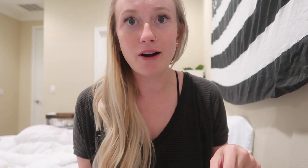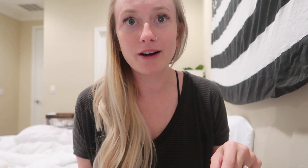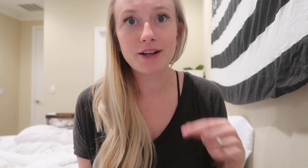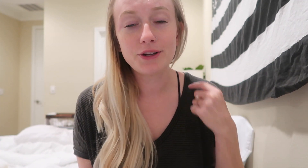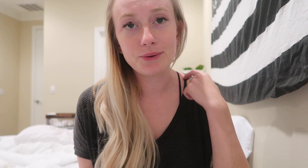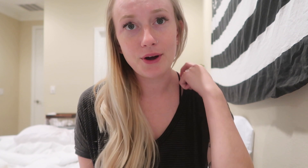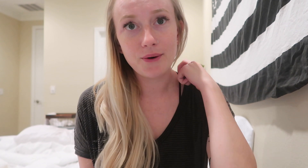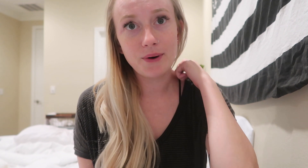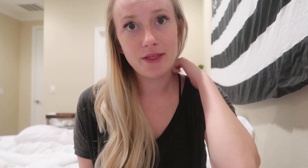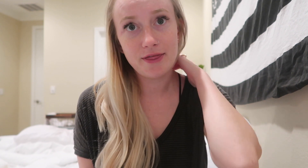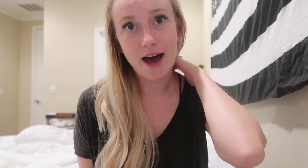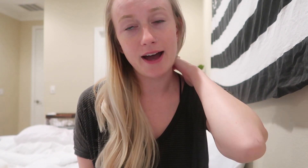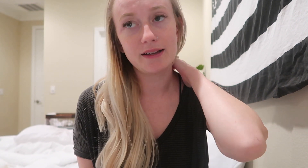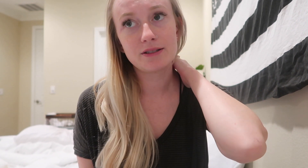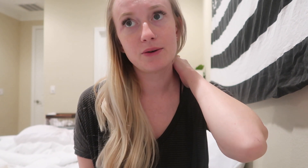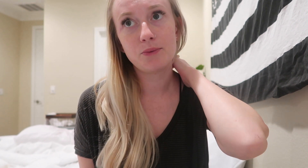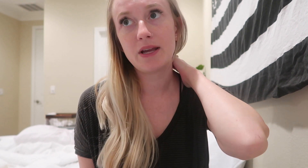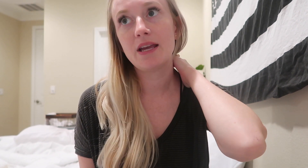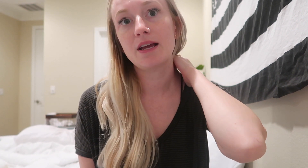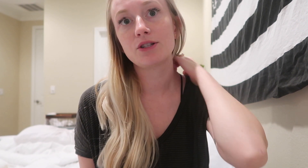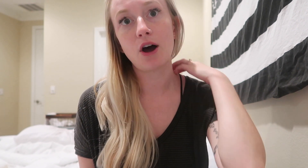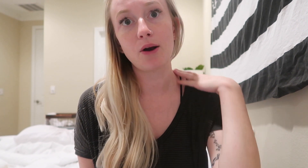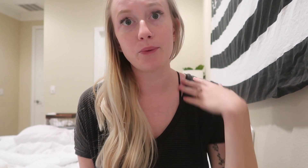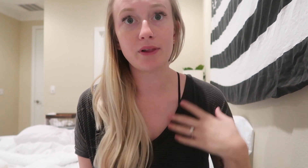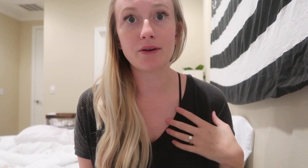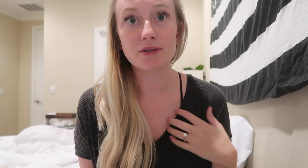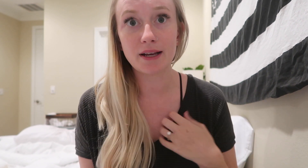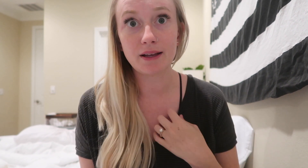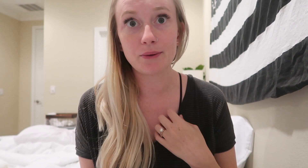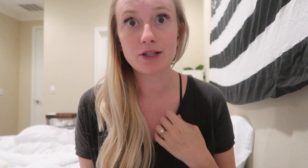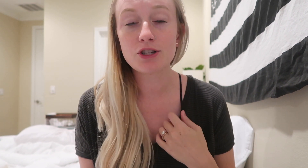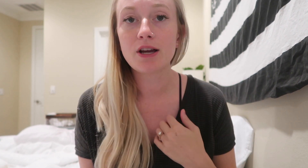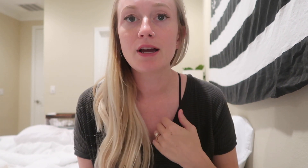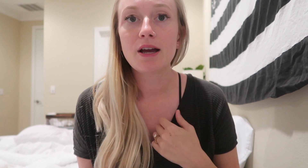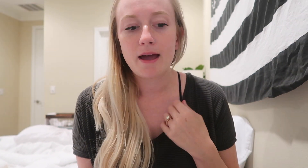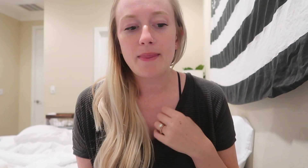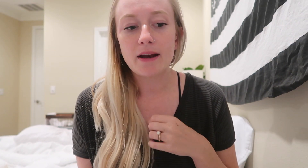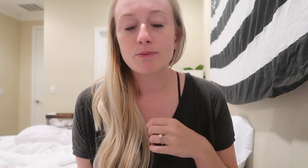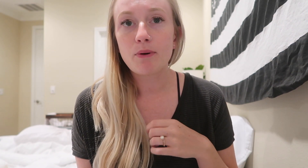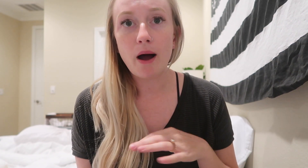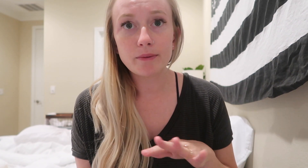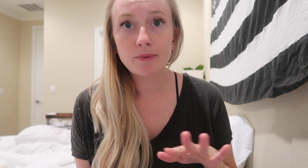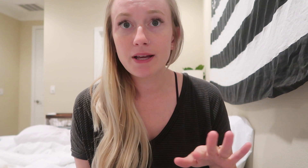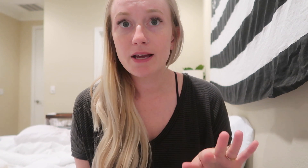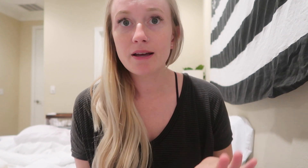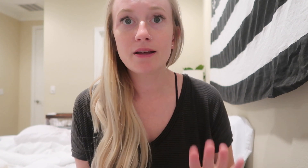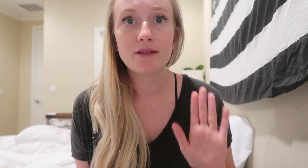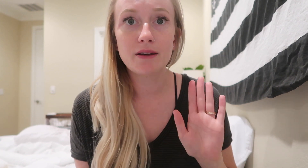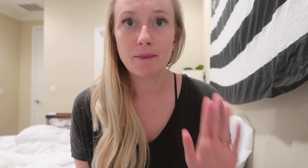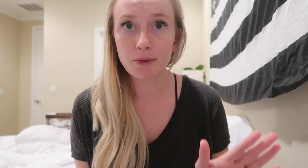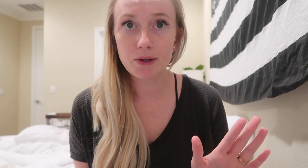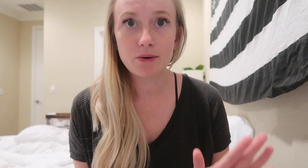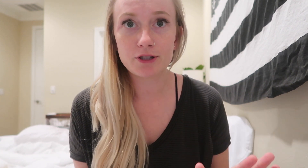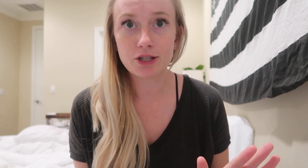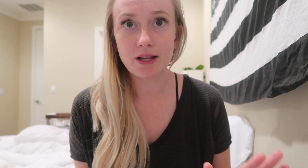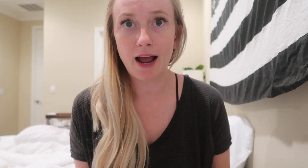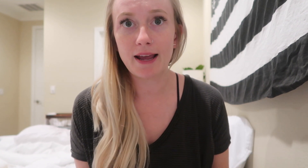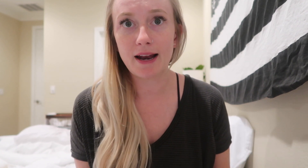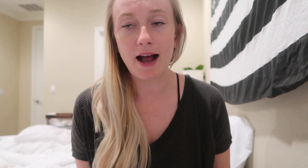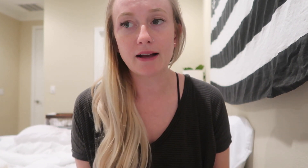are, you know that we taught Willow sign language. And that is probably the #1 question that I get